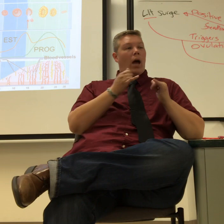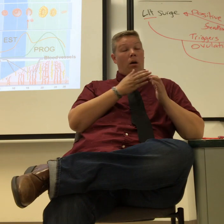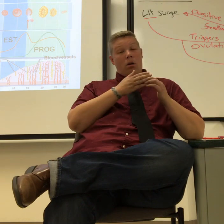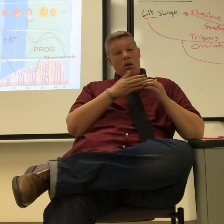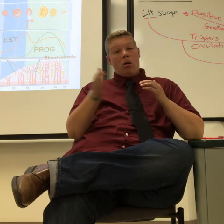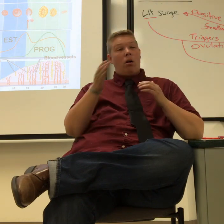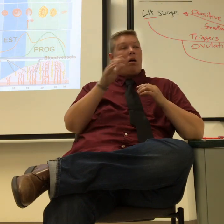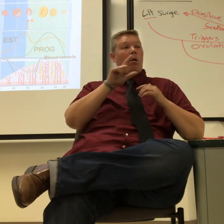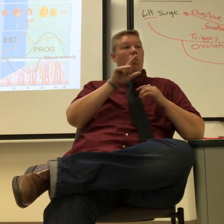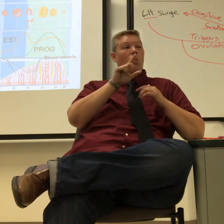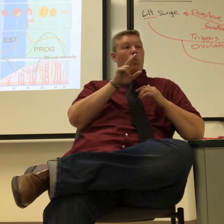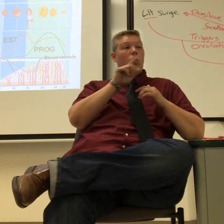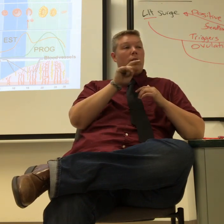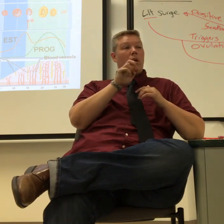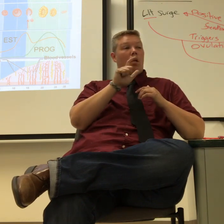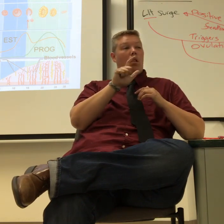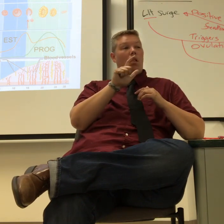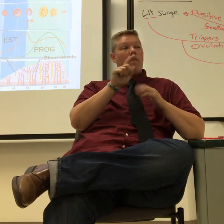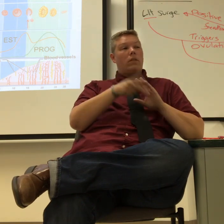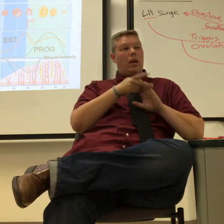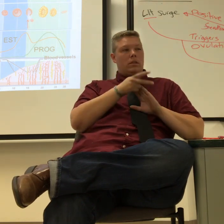we're talking day 15 to 25.